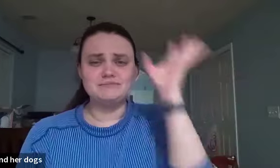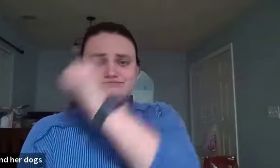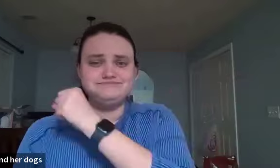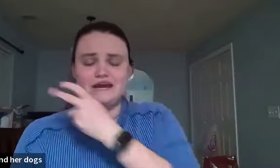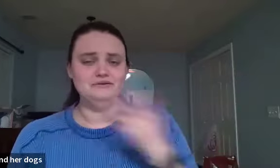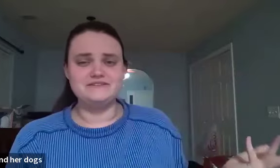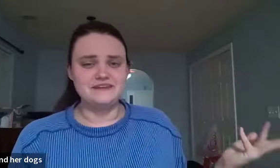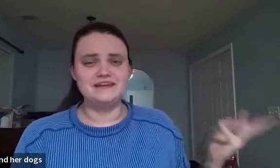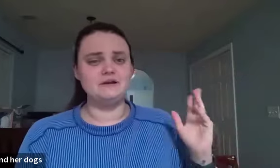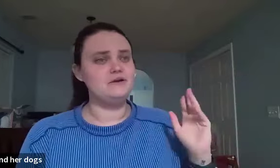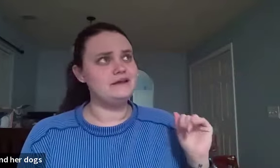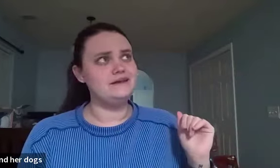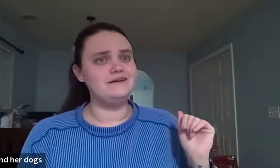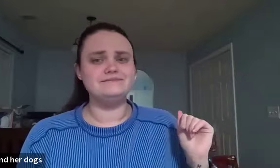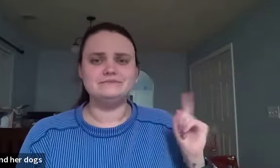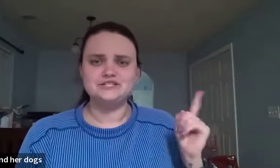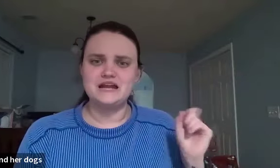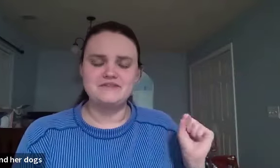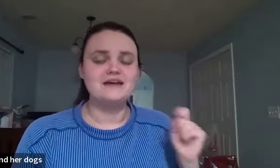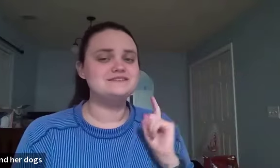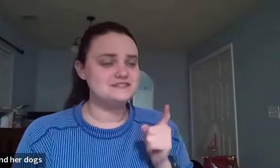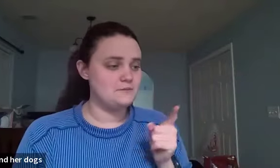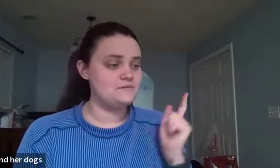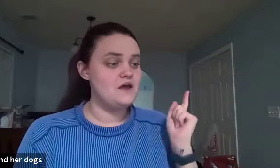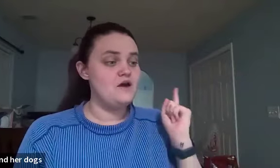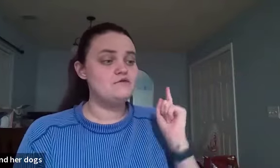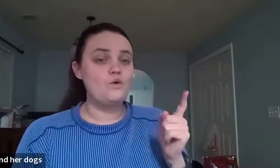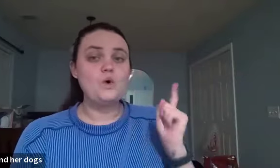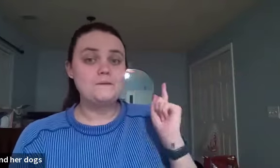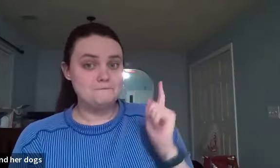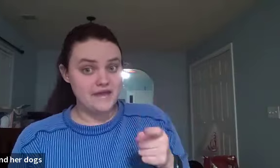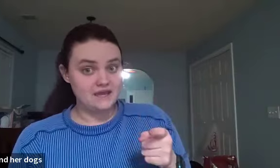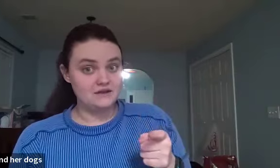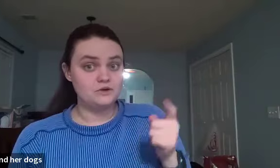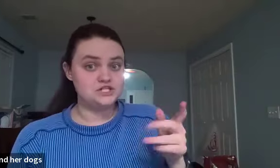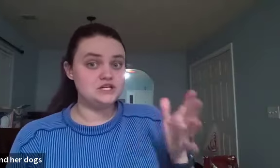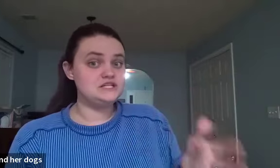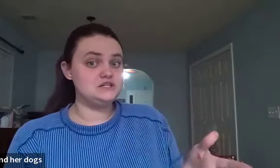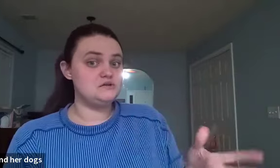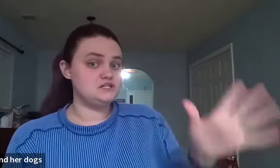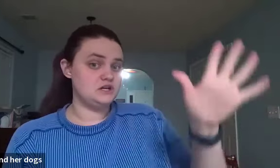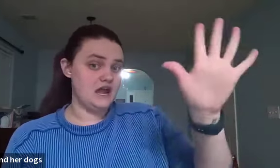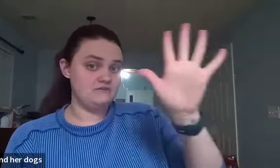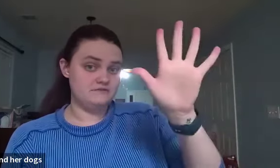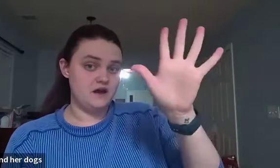like, I don't even think. And I'm like, oh, wait, yeah, we should have that. So for man, what you're going to do is you're going to have a